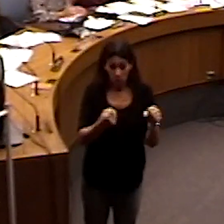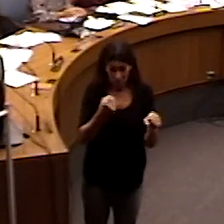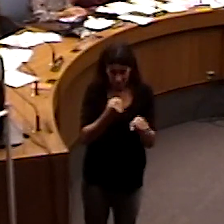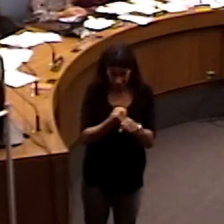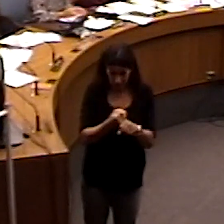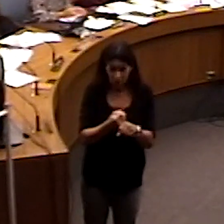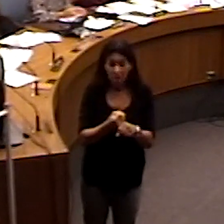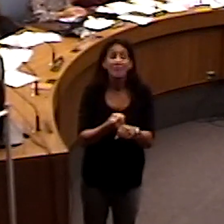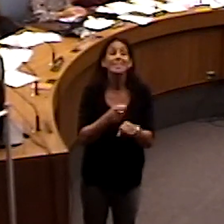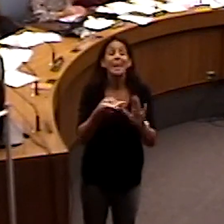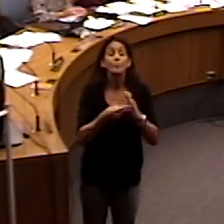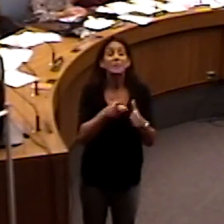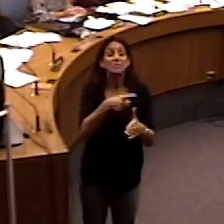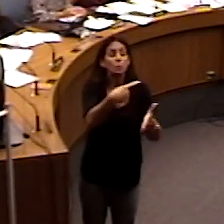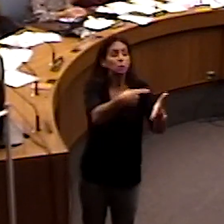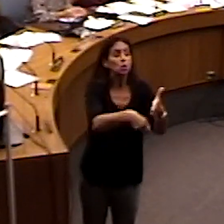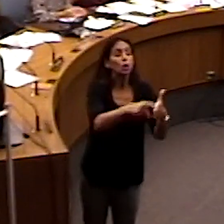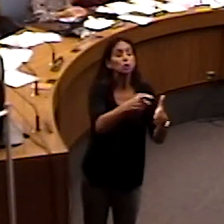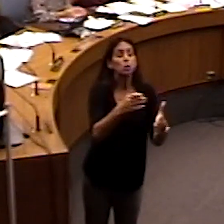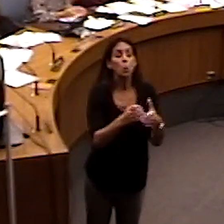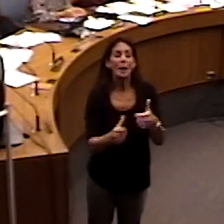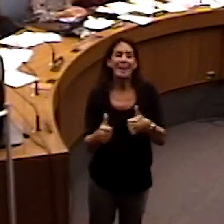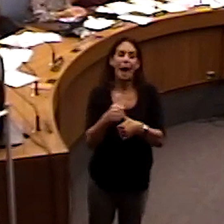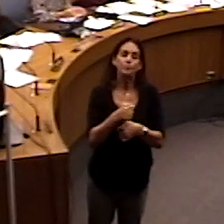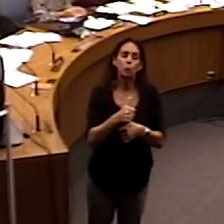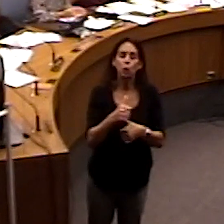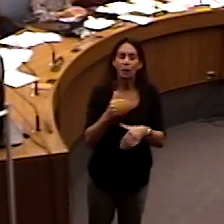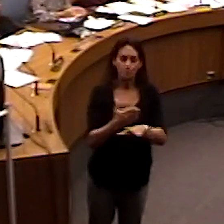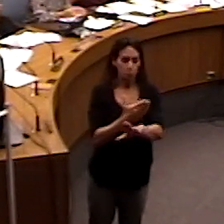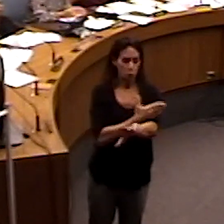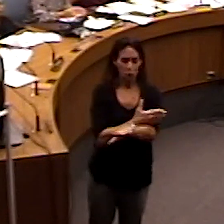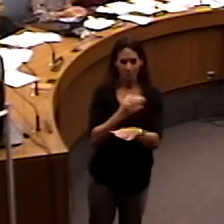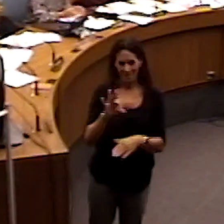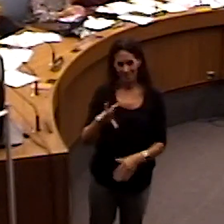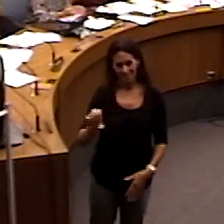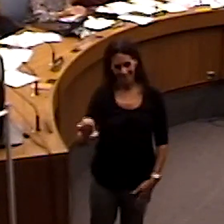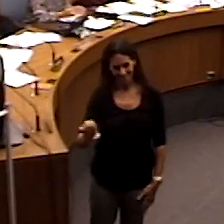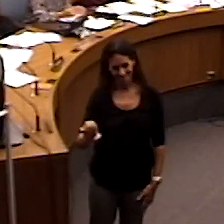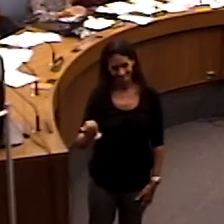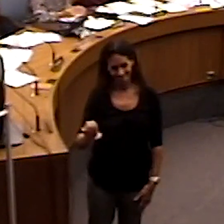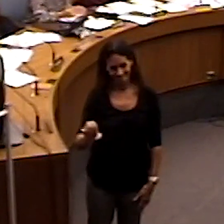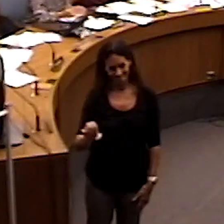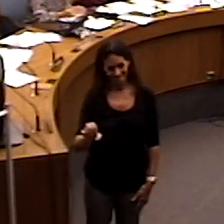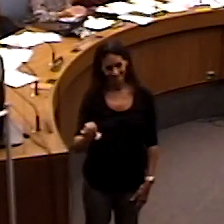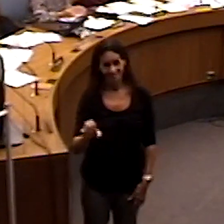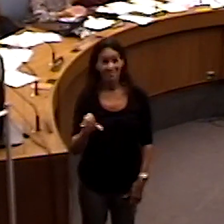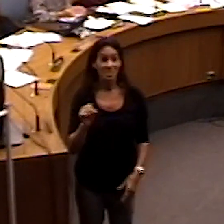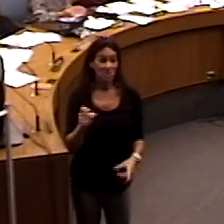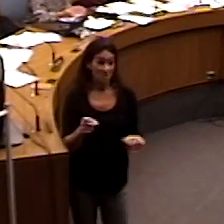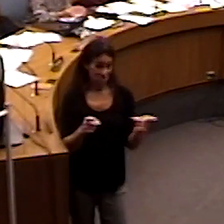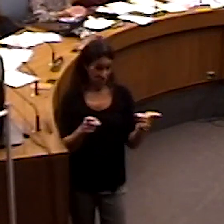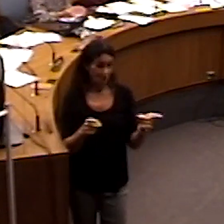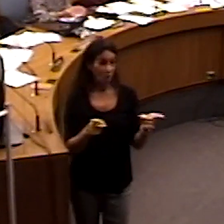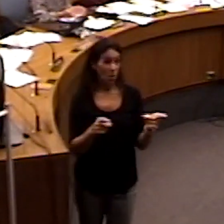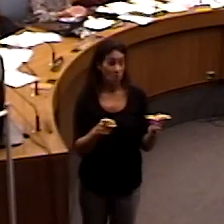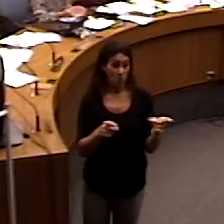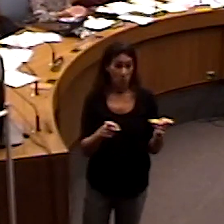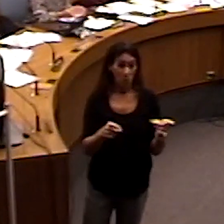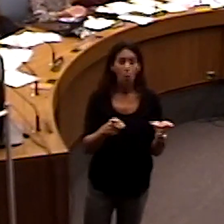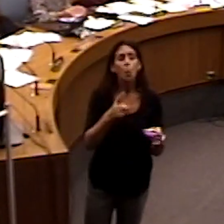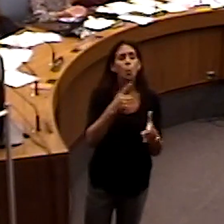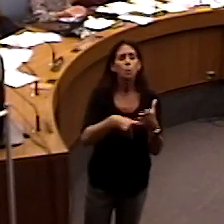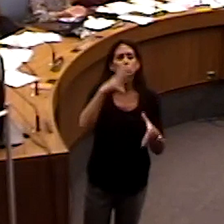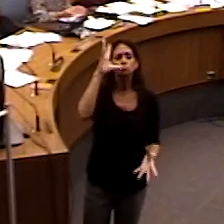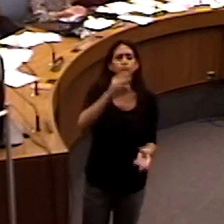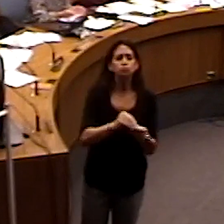improvement fee of a $10 million project over the course. That, if that's what they said, it was the cost of the project's $10 million? Or what's the cost of